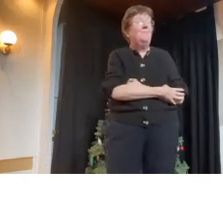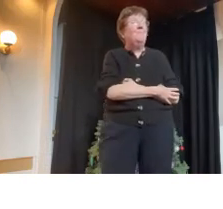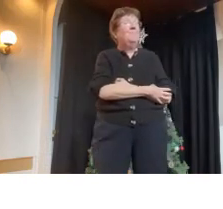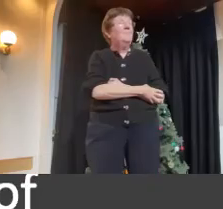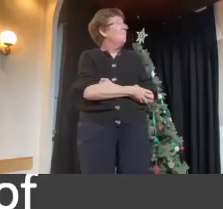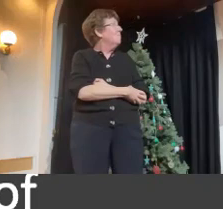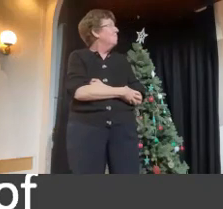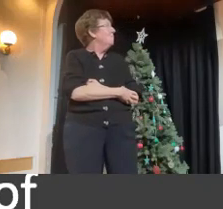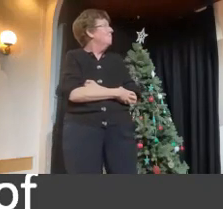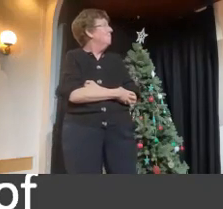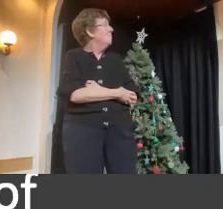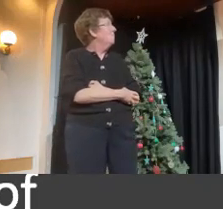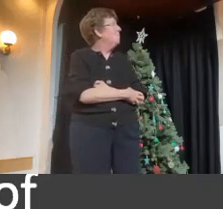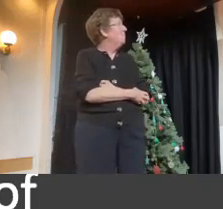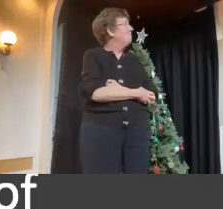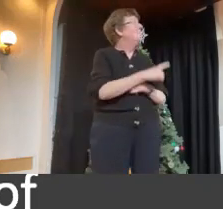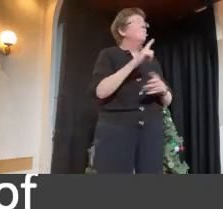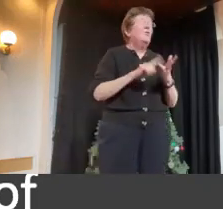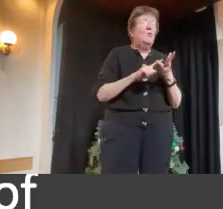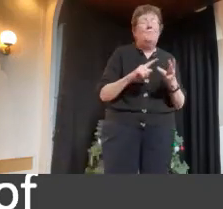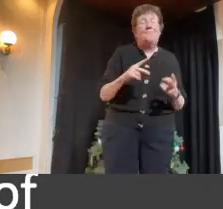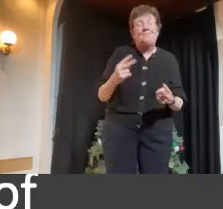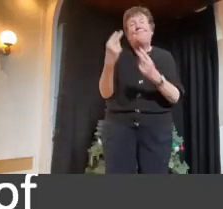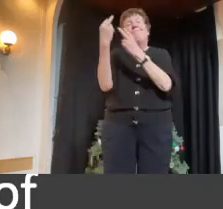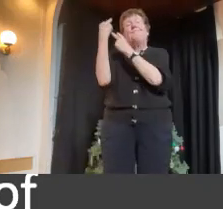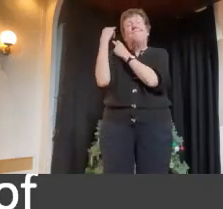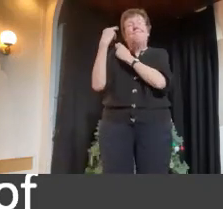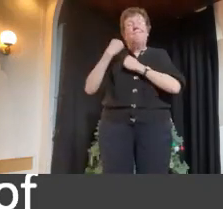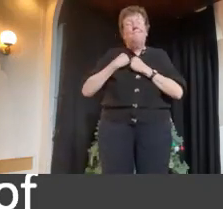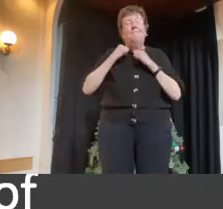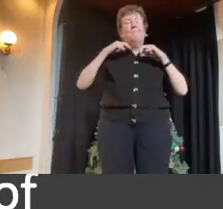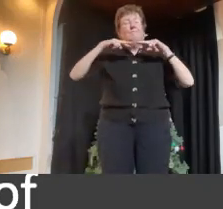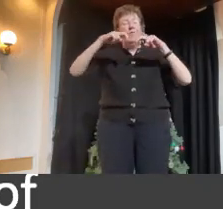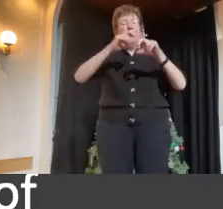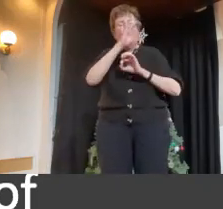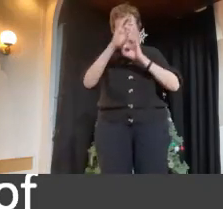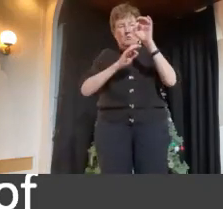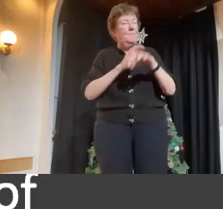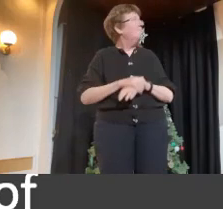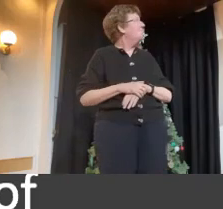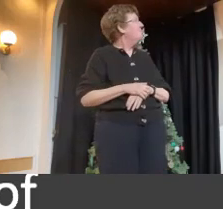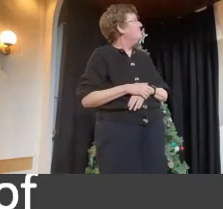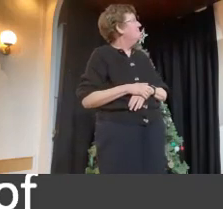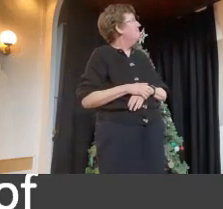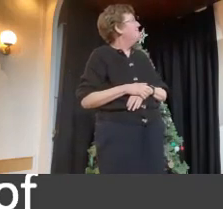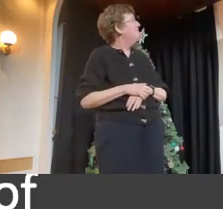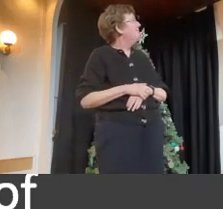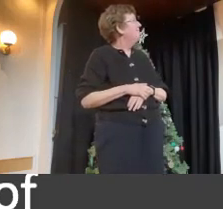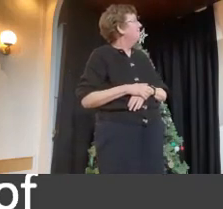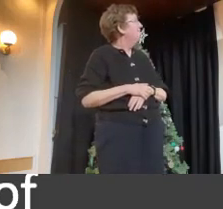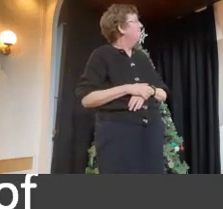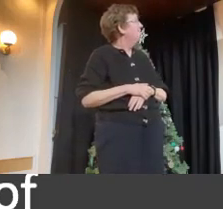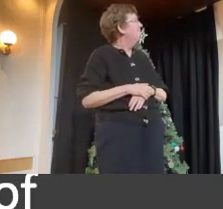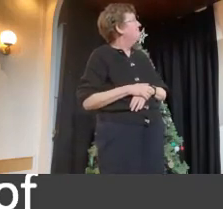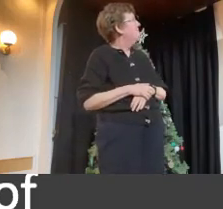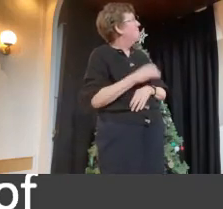words available. They don't have to use these, but that's what we see most commonly. So returning to our research questions for this phase of the